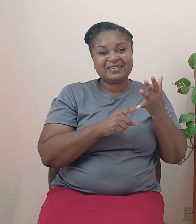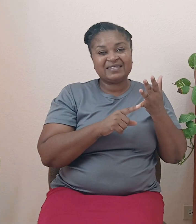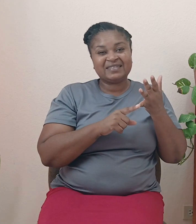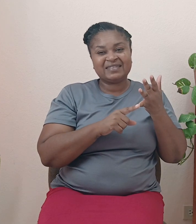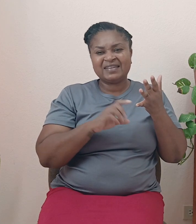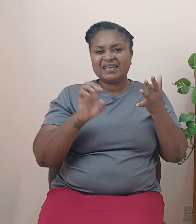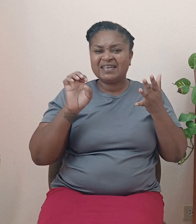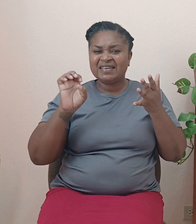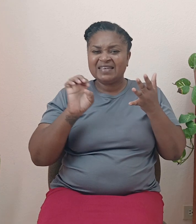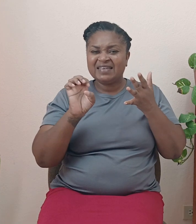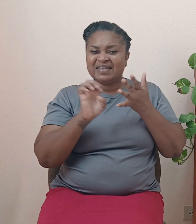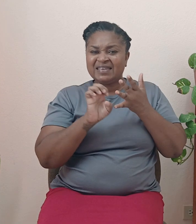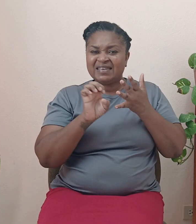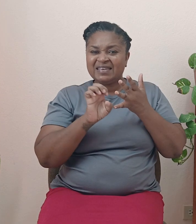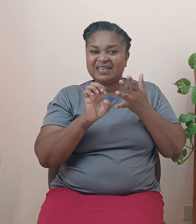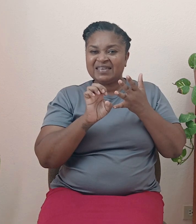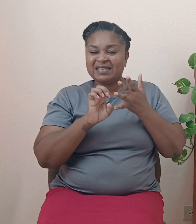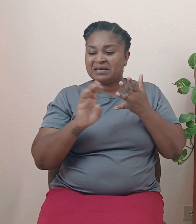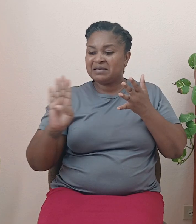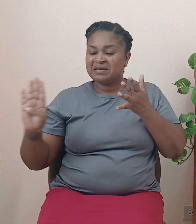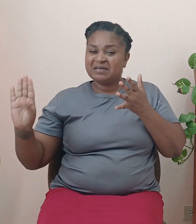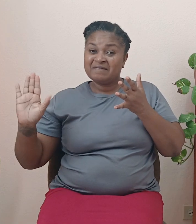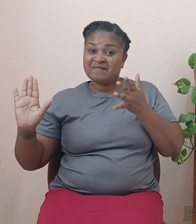E. Boaz was Naomi's cousin.